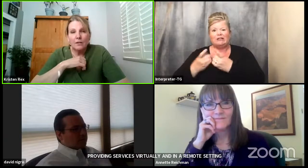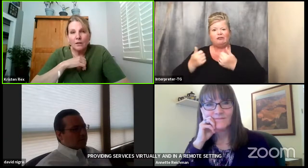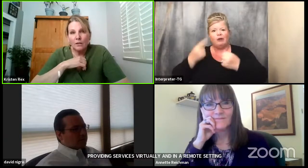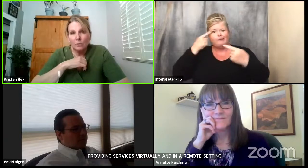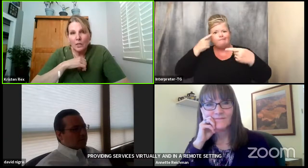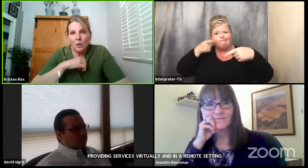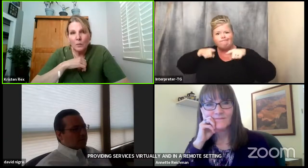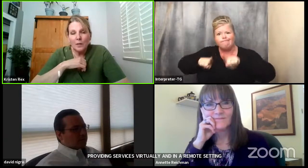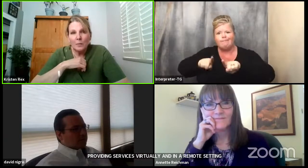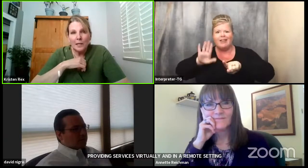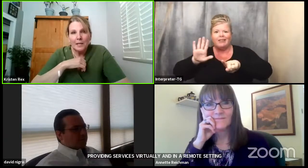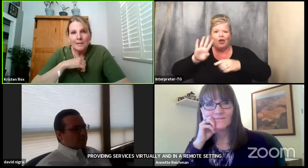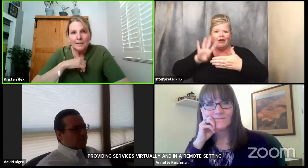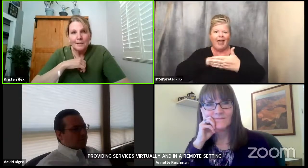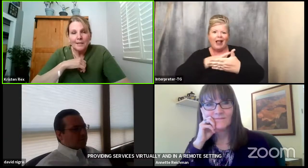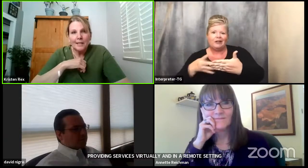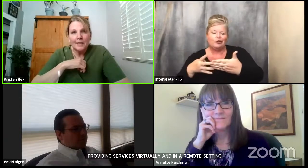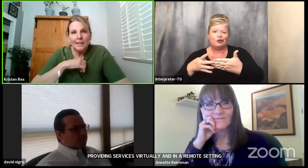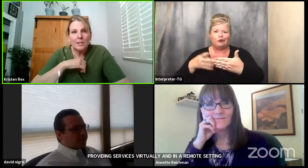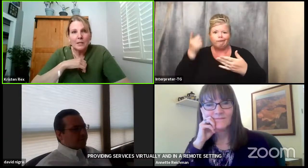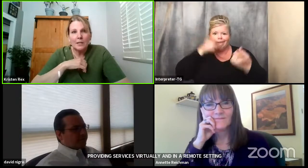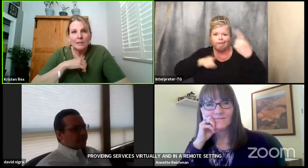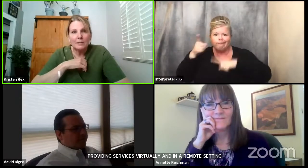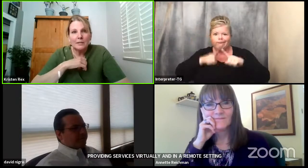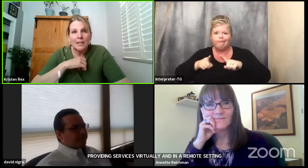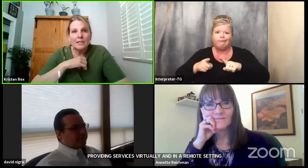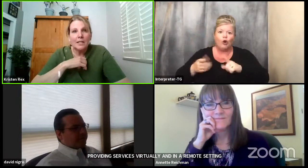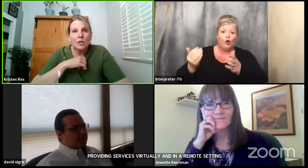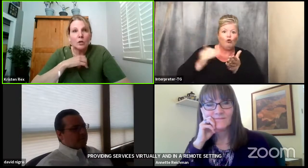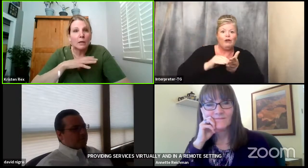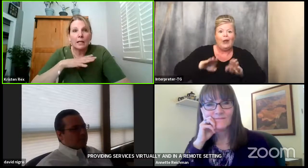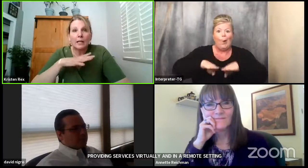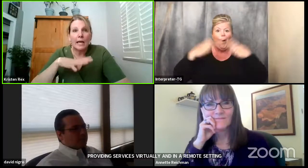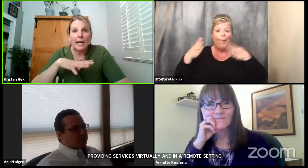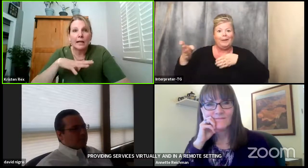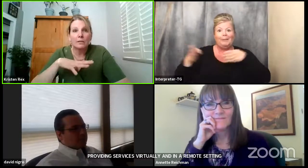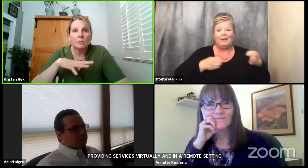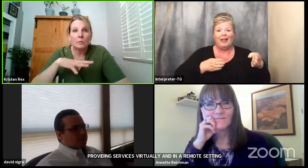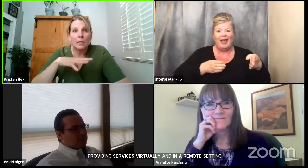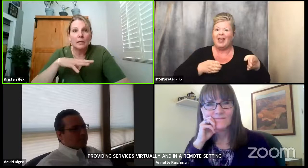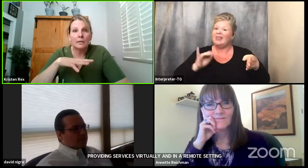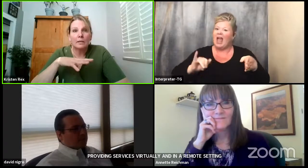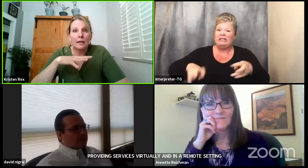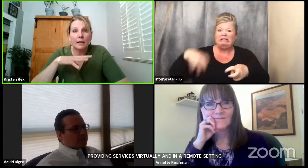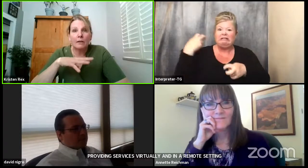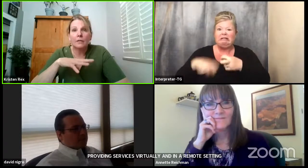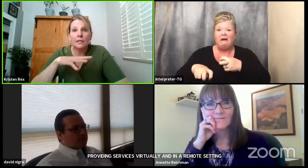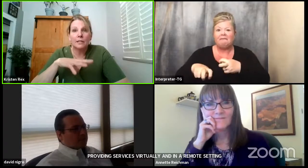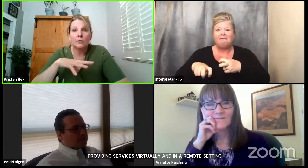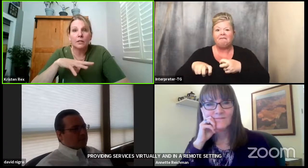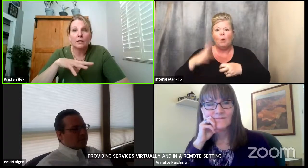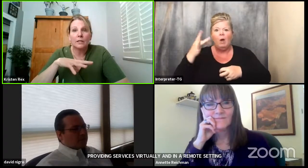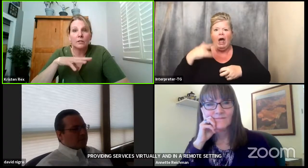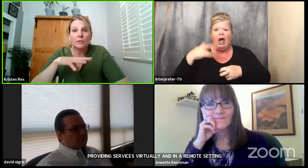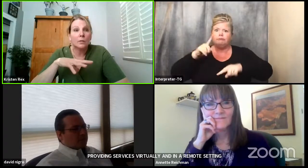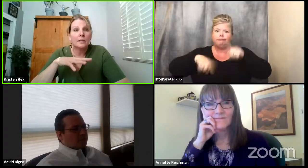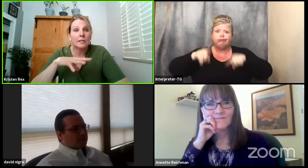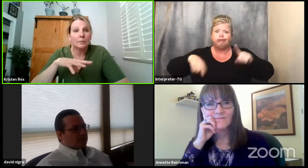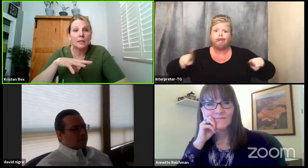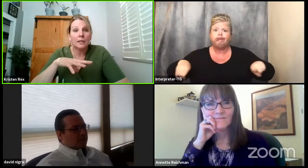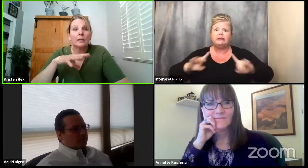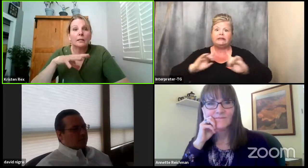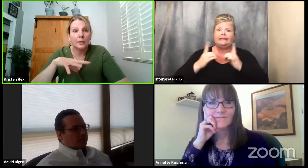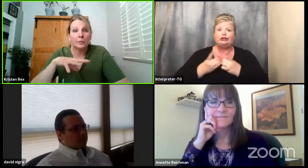and get their reopening plans. And let me tell you, that is like corralling cats because every district is